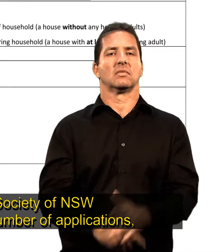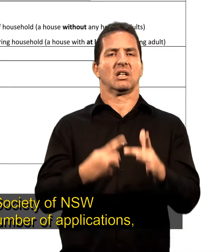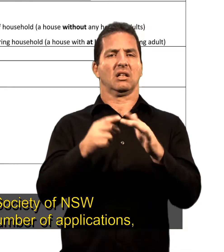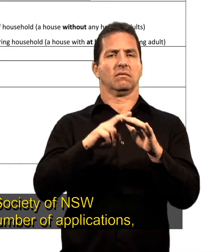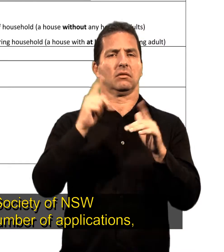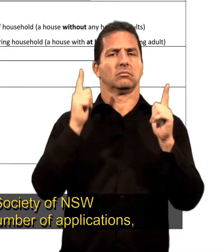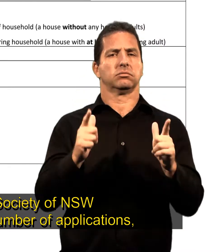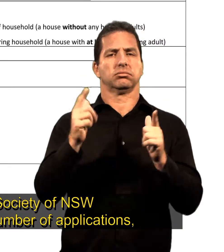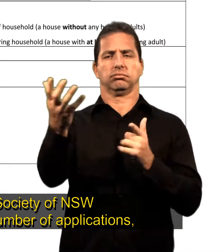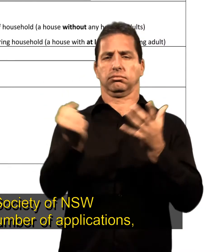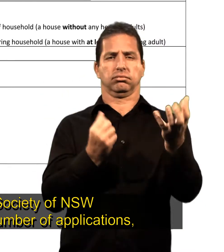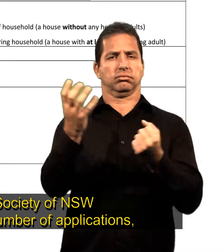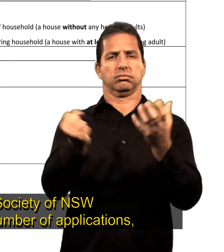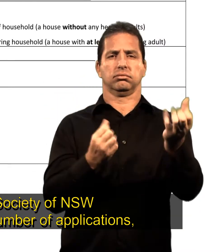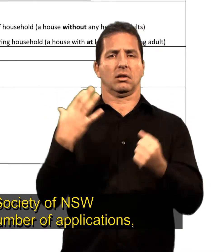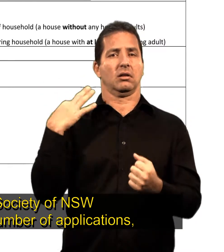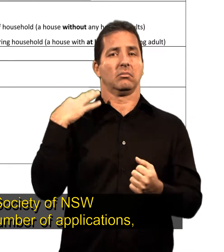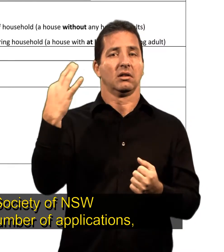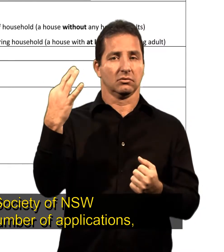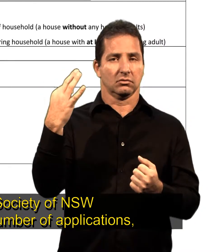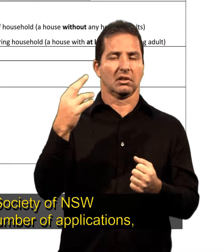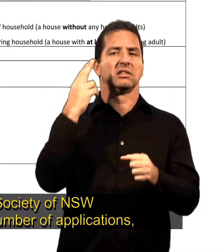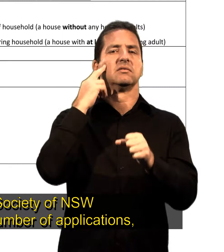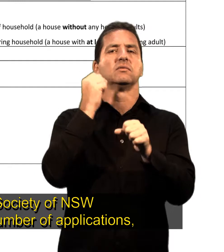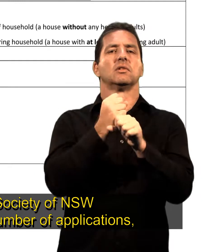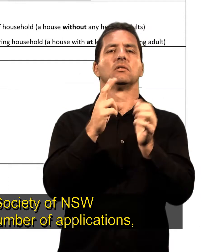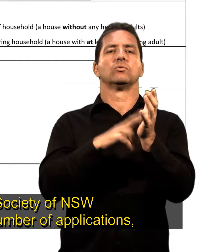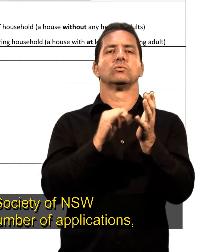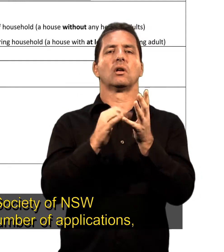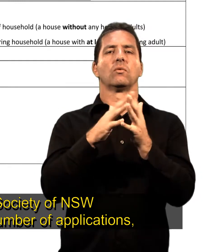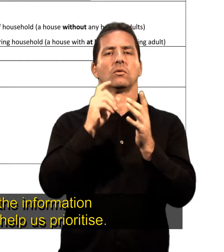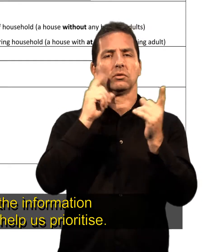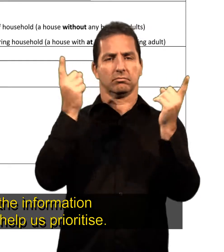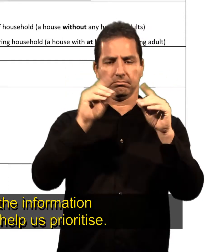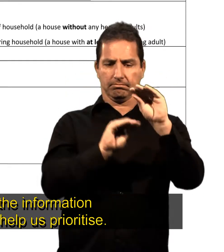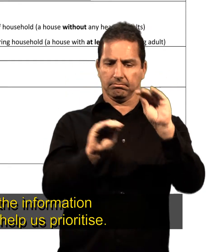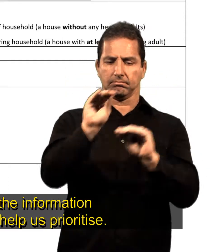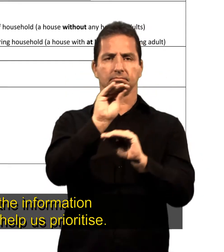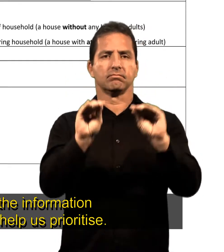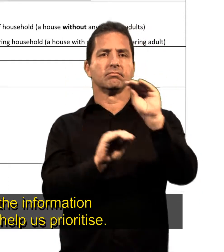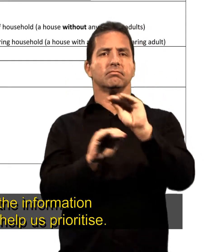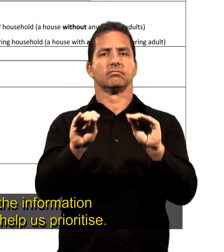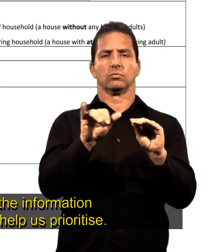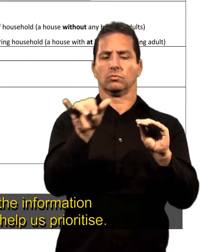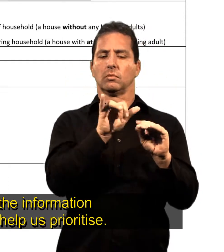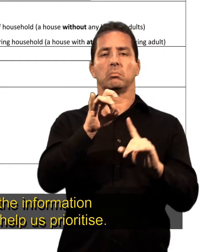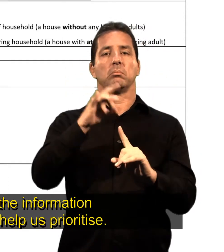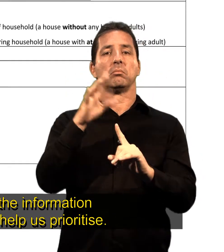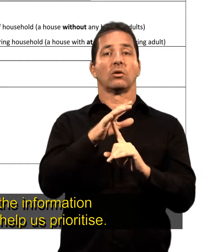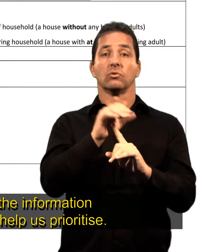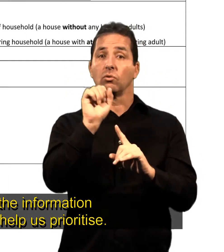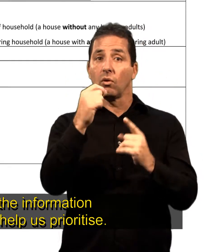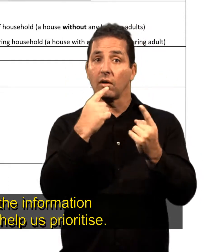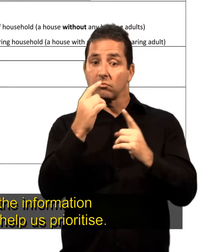If the Deaf Society of New South Wales receives a large number of applications, we will use the information in